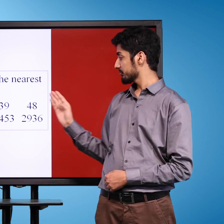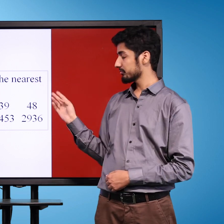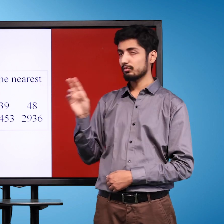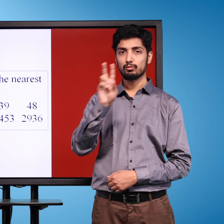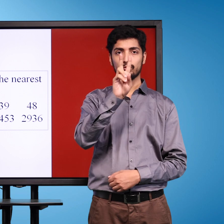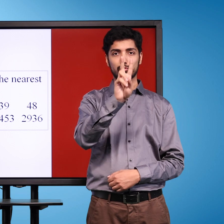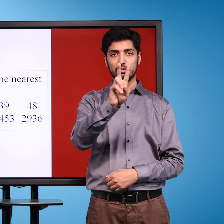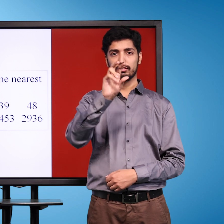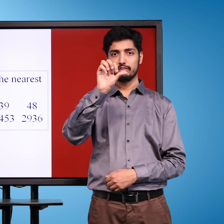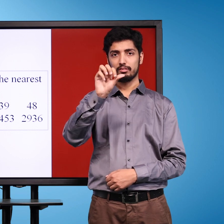1453,